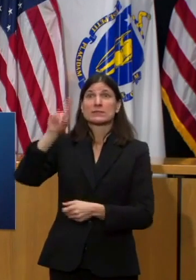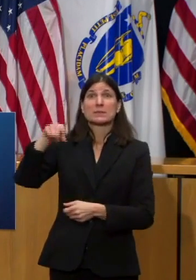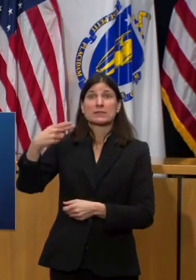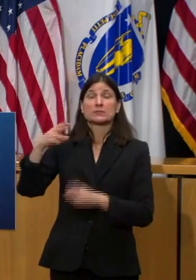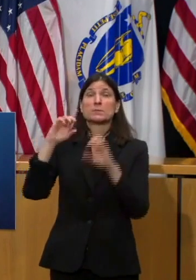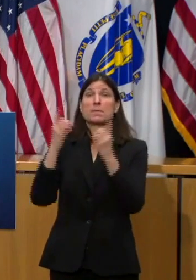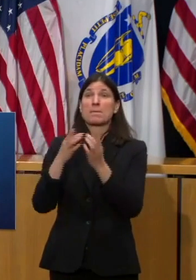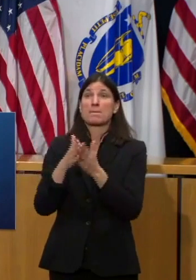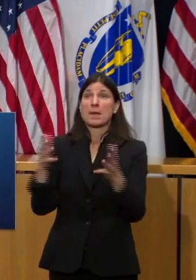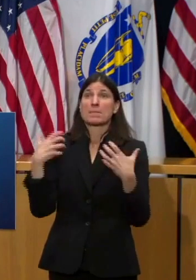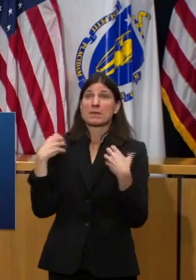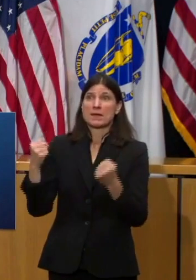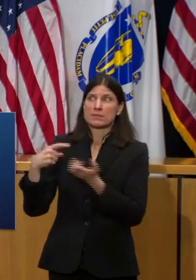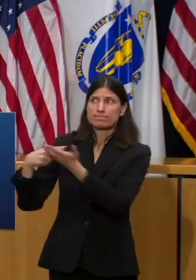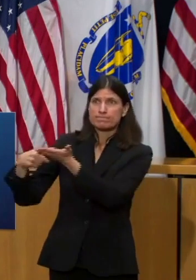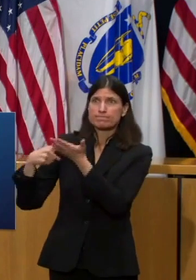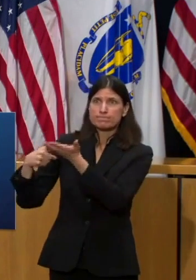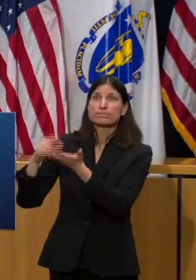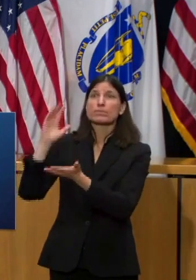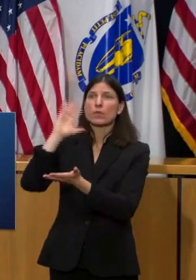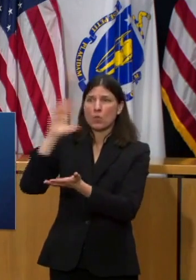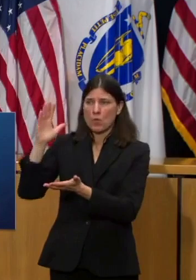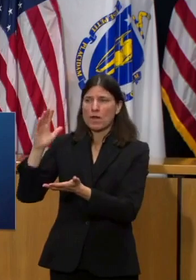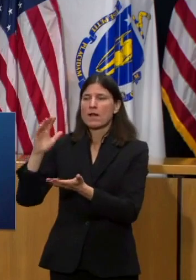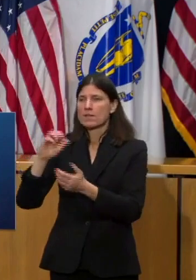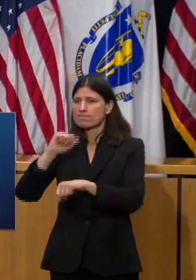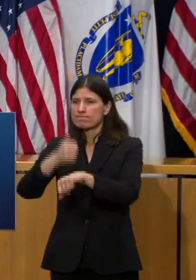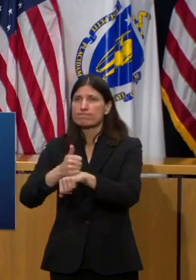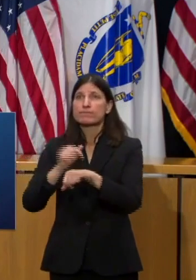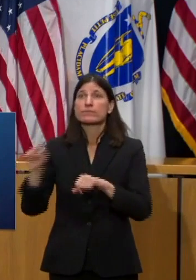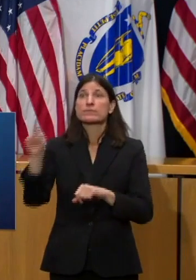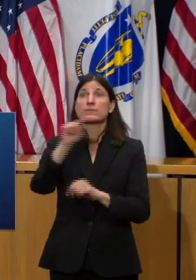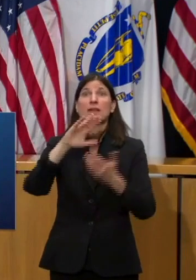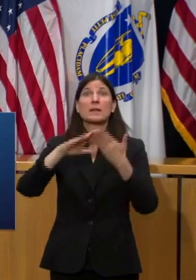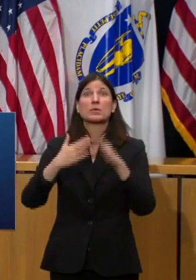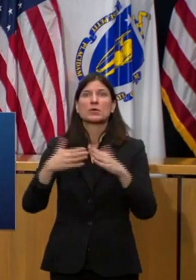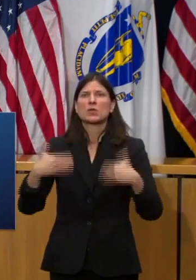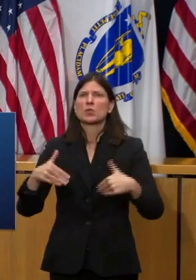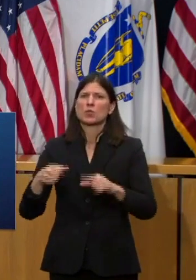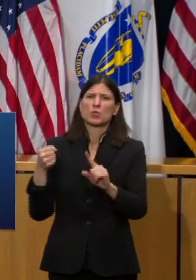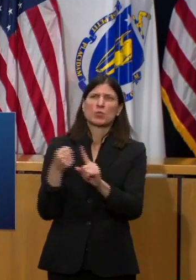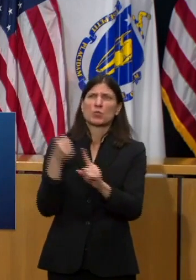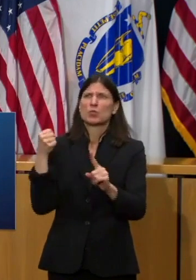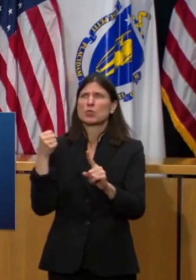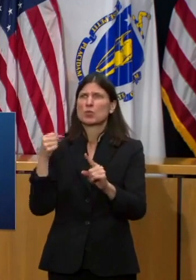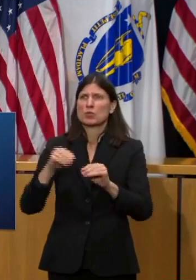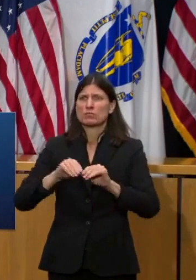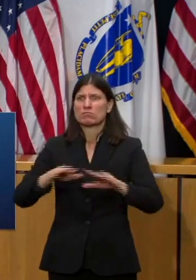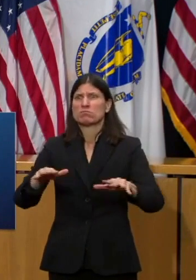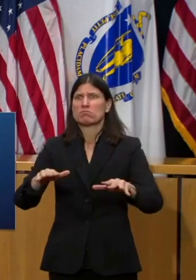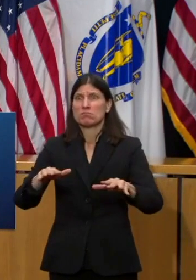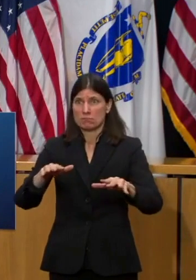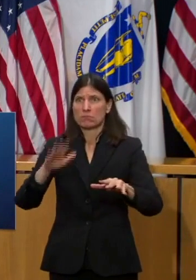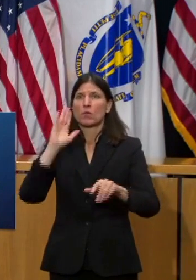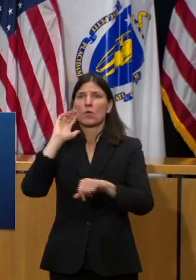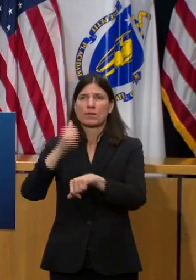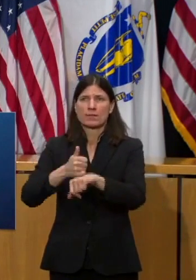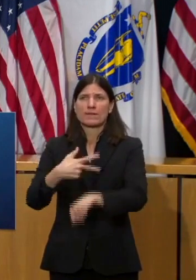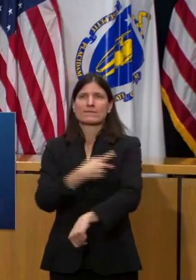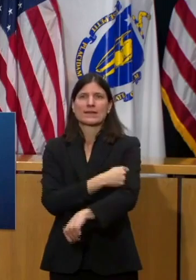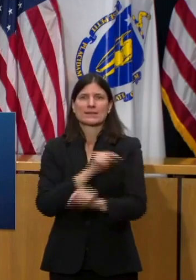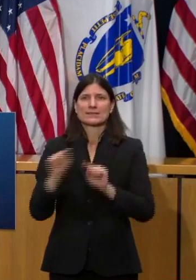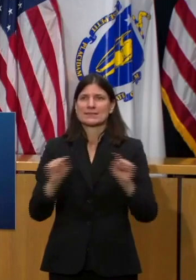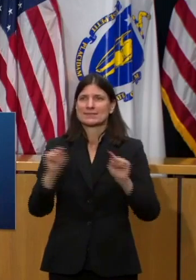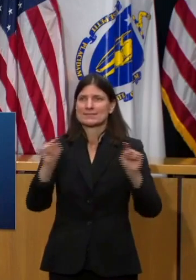pandemic. Utilizing the CDC's Social Vulnerability Index as a starting point, the Department of Public Health has